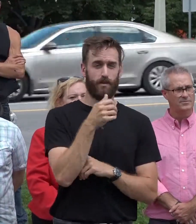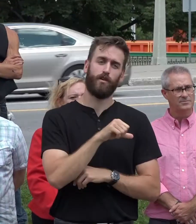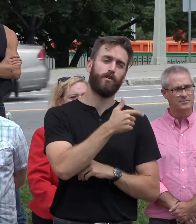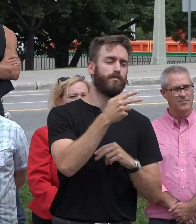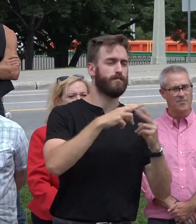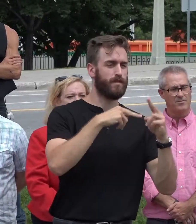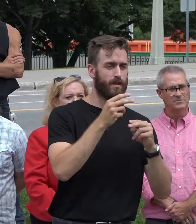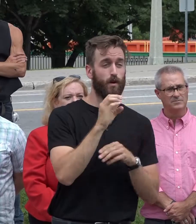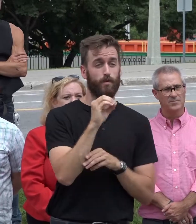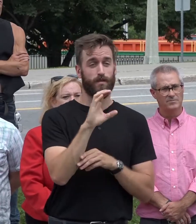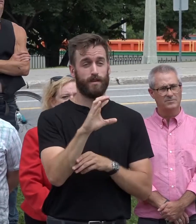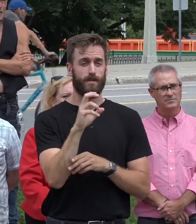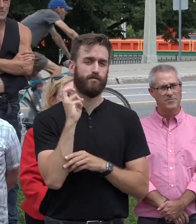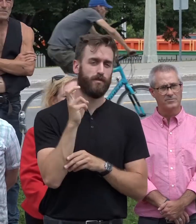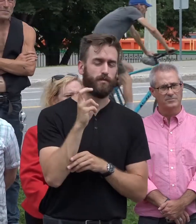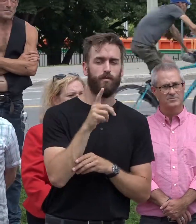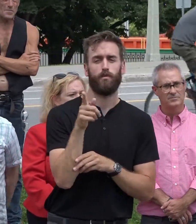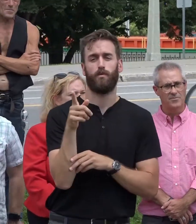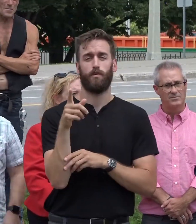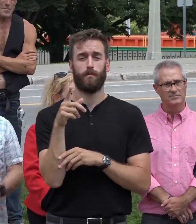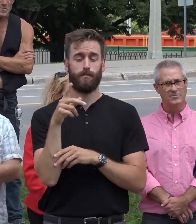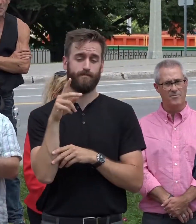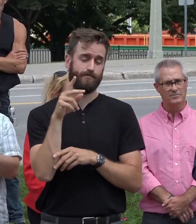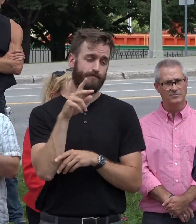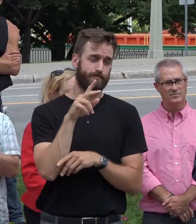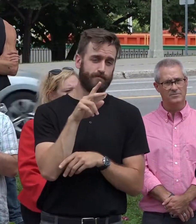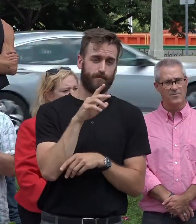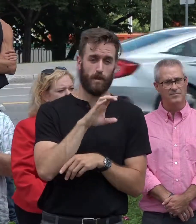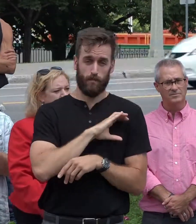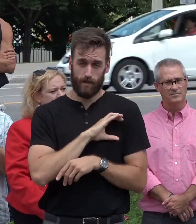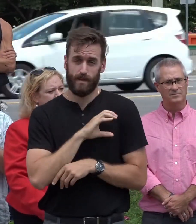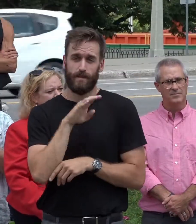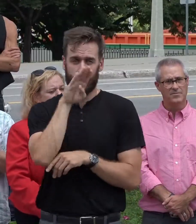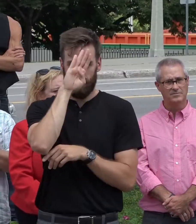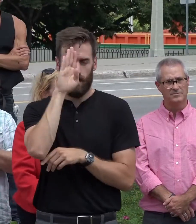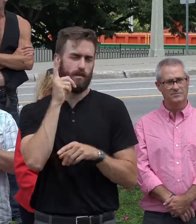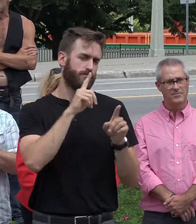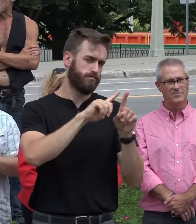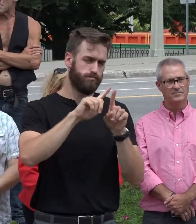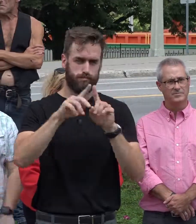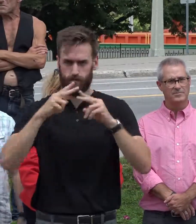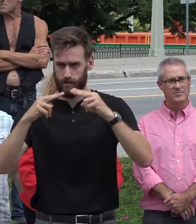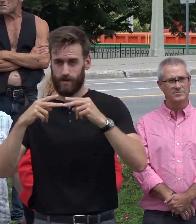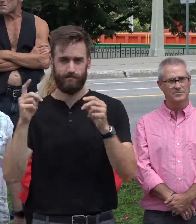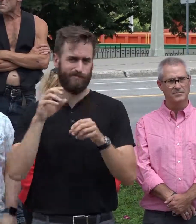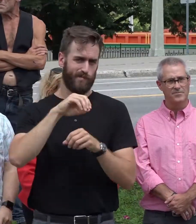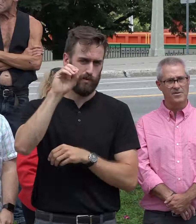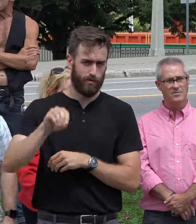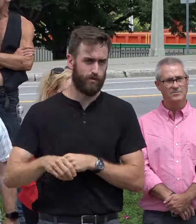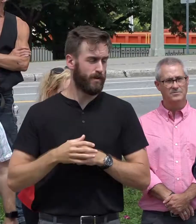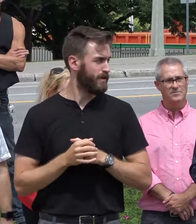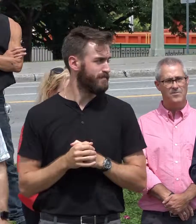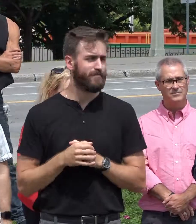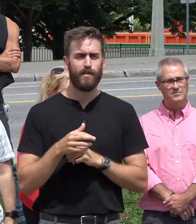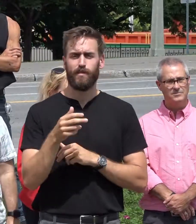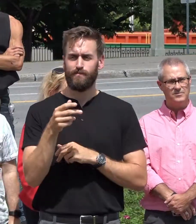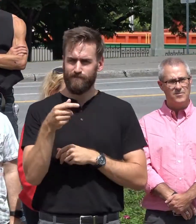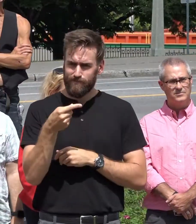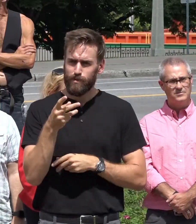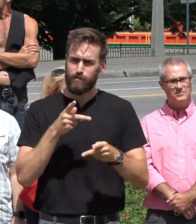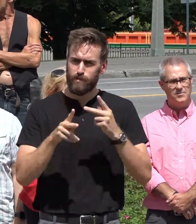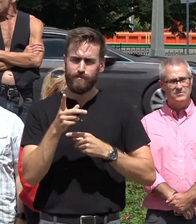OC Transpo, Police, Fire, and Paramedic Headquarters, as well as other city buildings. And some people have asked in the